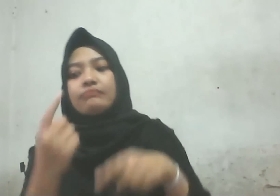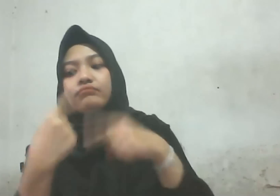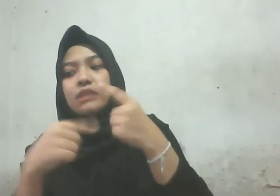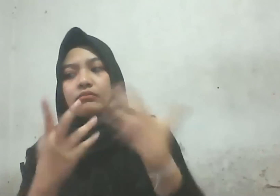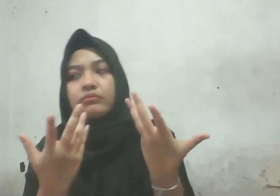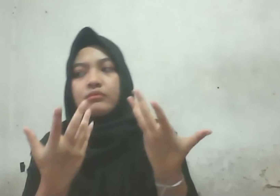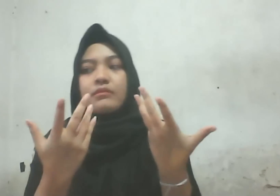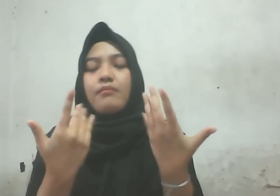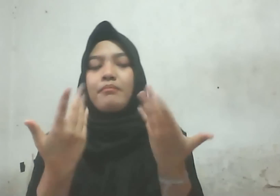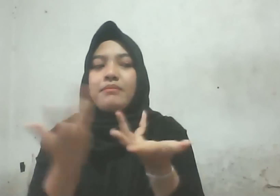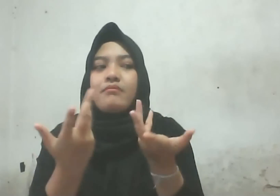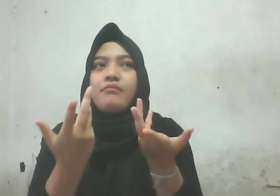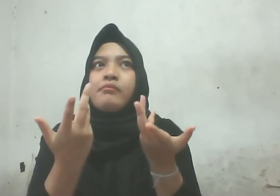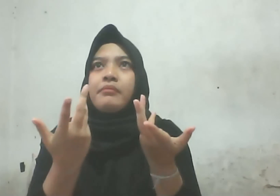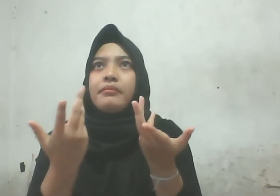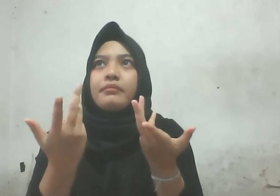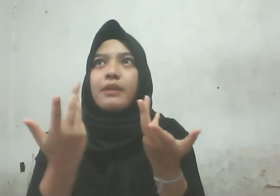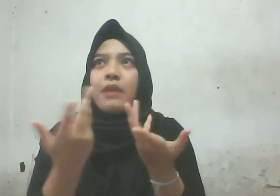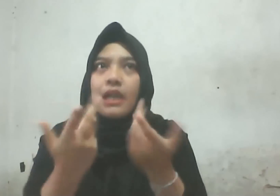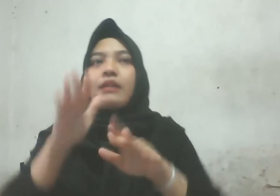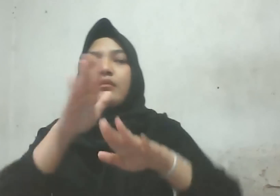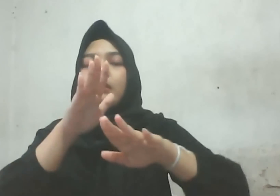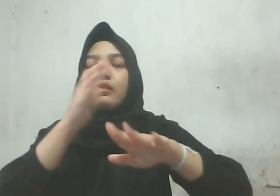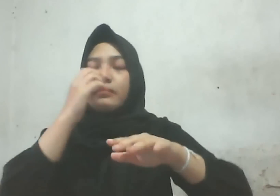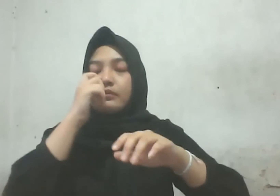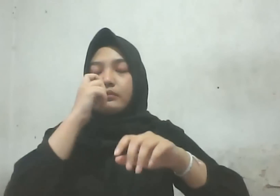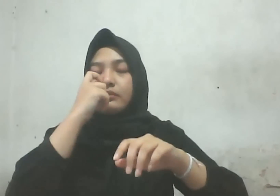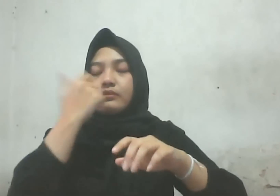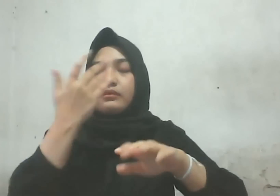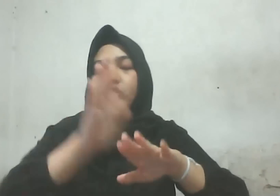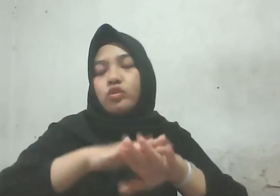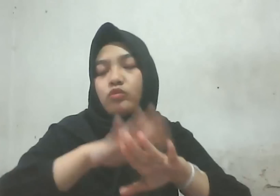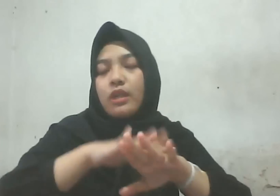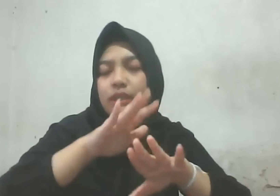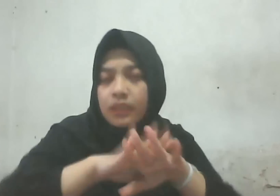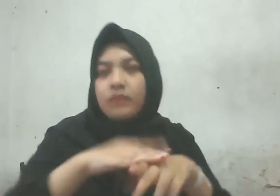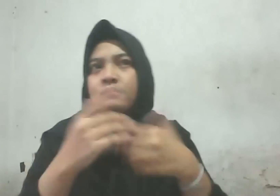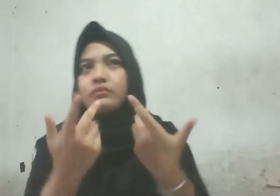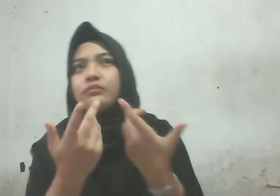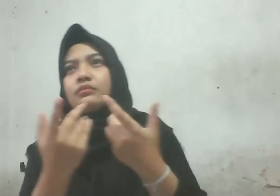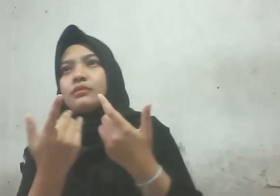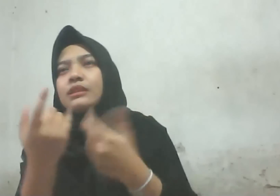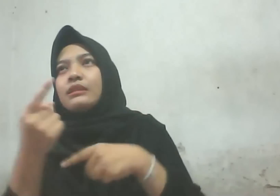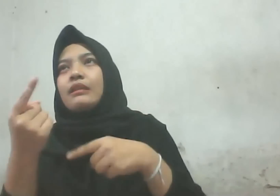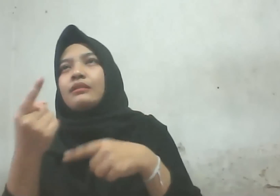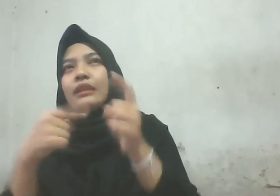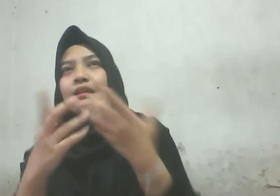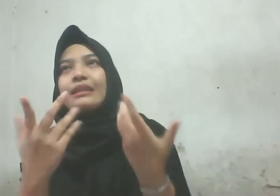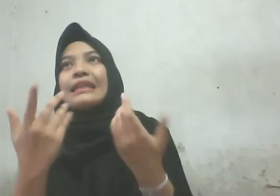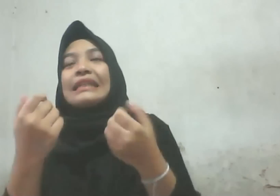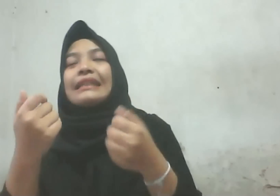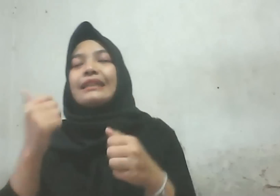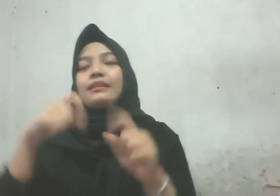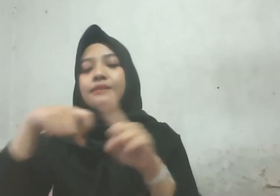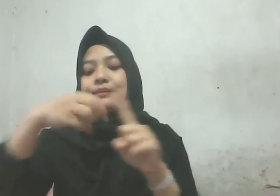by ableism culture and able-minded culture, so something like that. So disability studies and also non-disabled